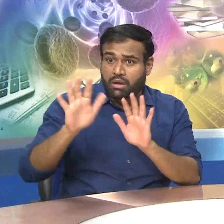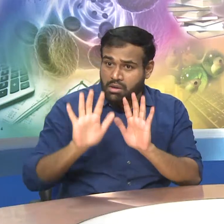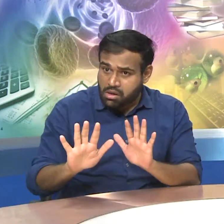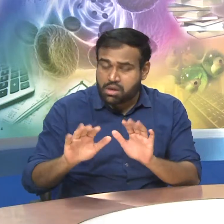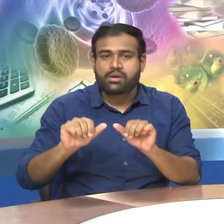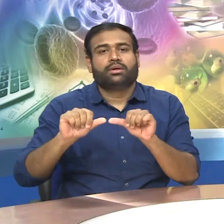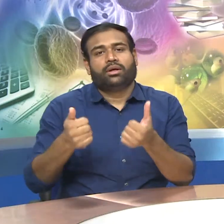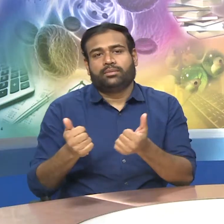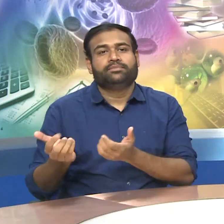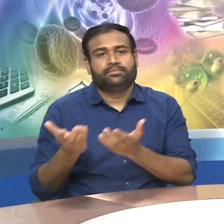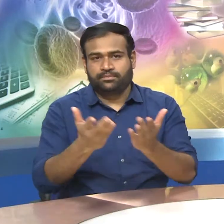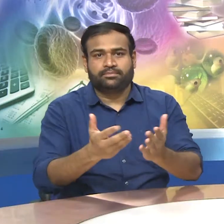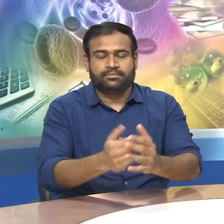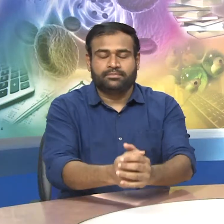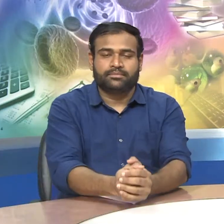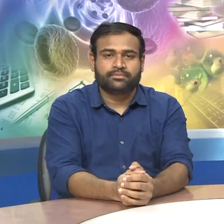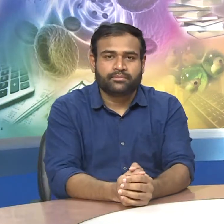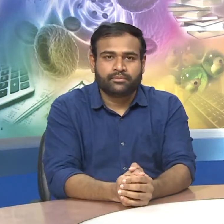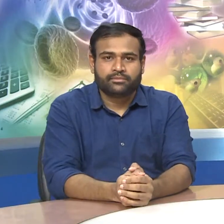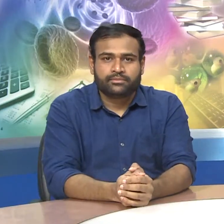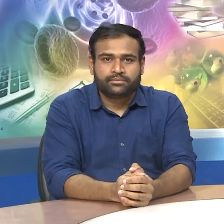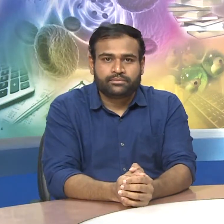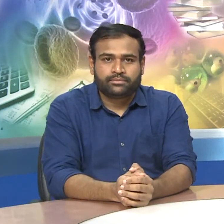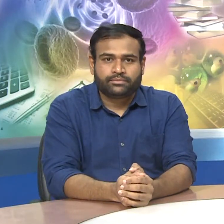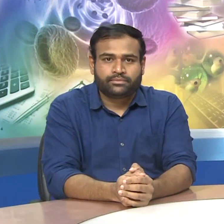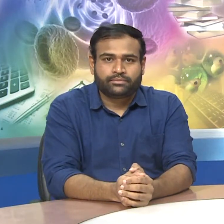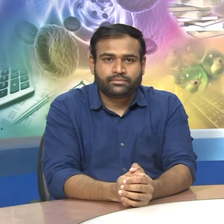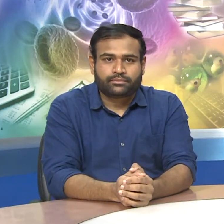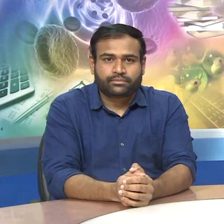attained the age of 25 years.